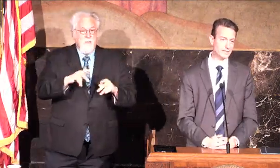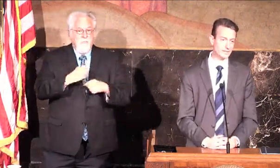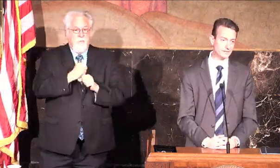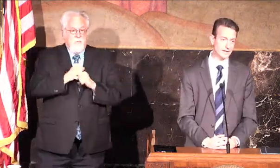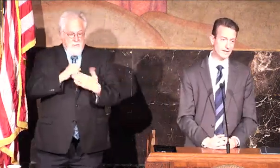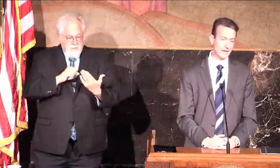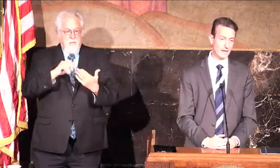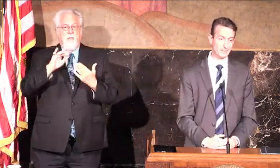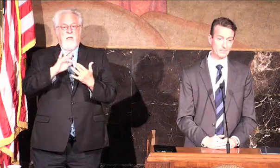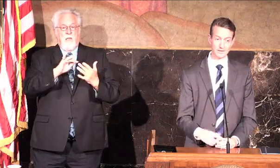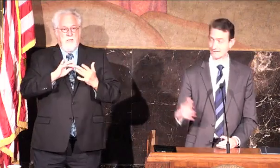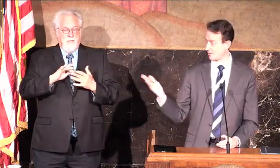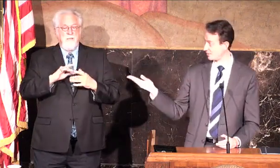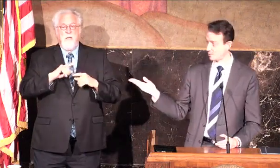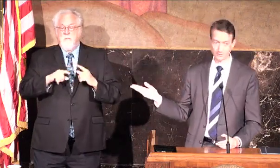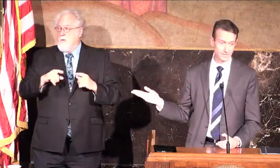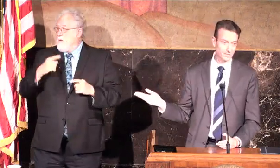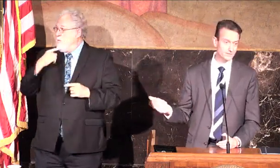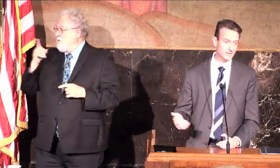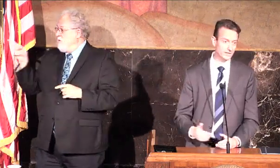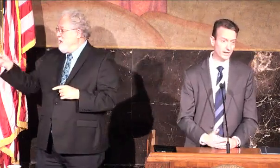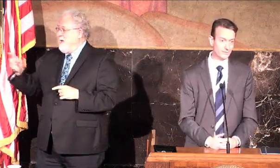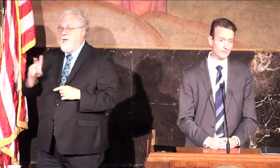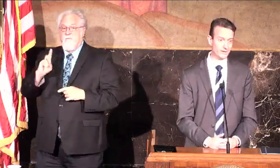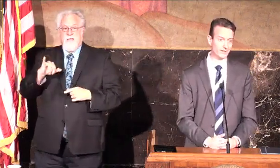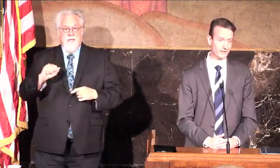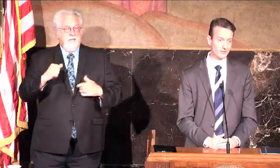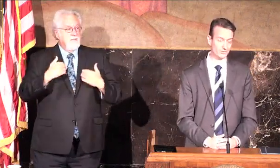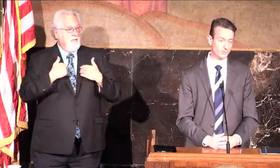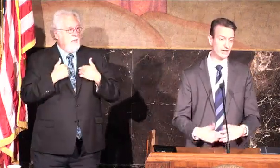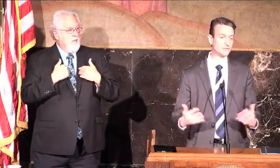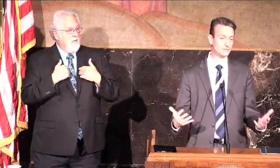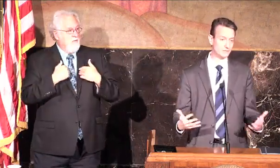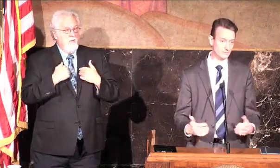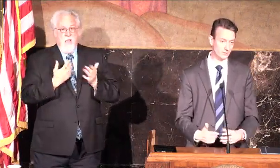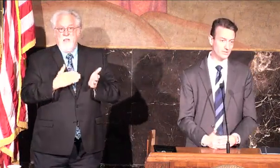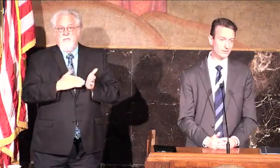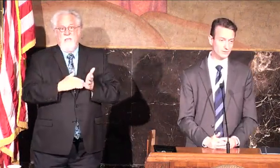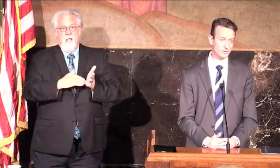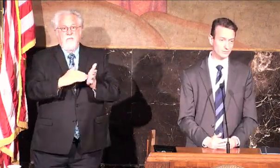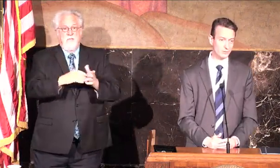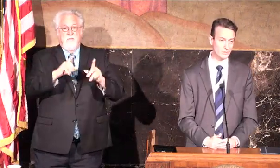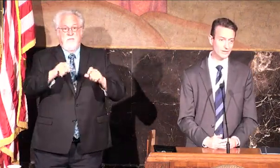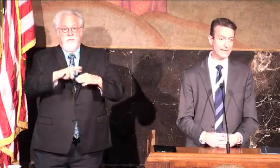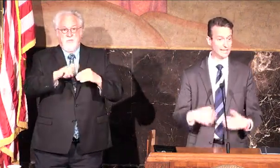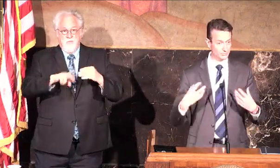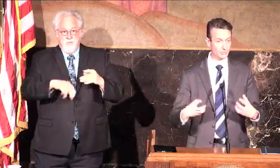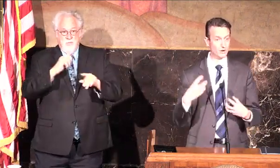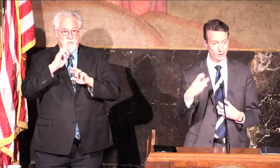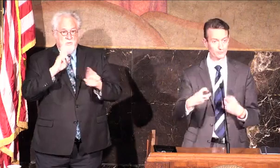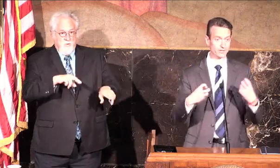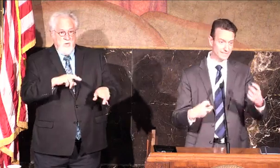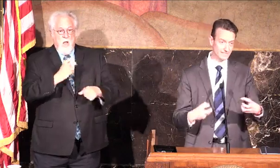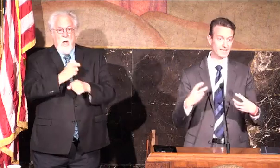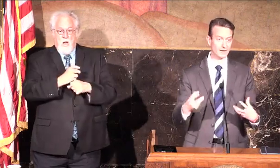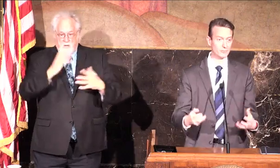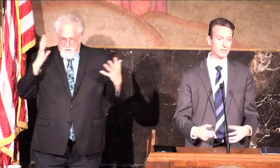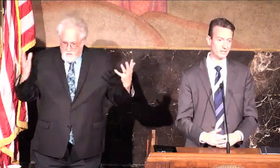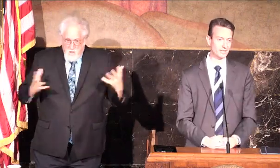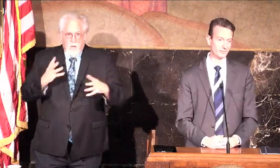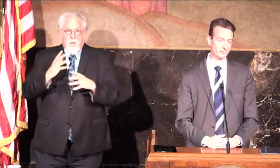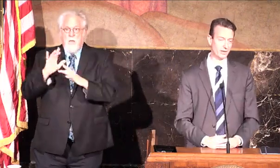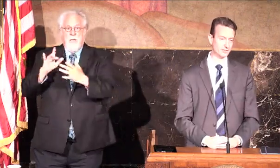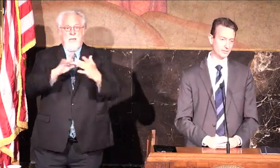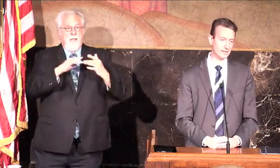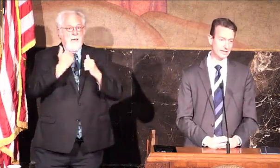those contacts. But I'll say when you have days that have thousands of test results reported, it's really hard for us to get to everybody